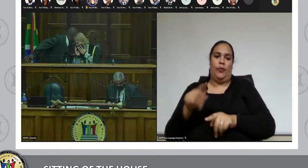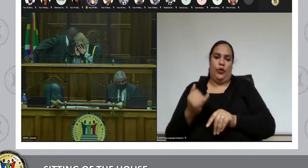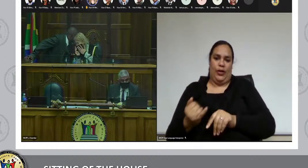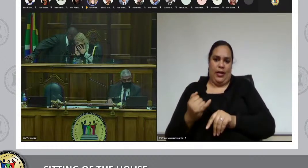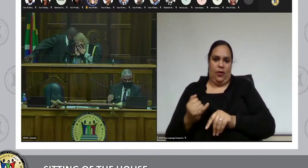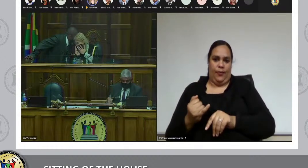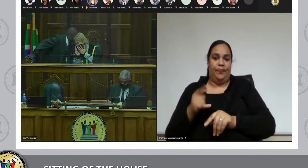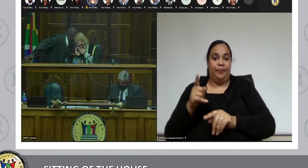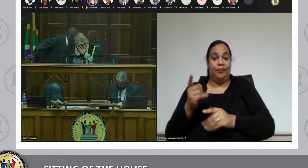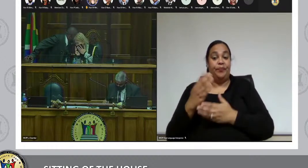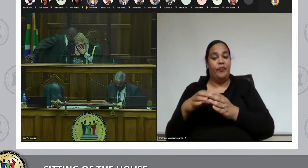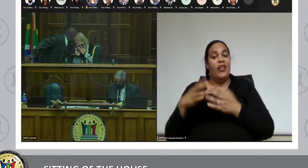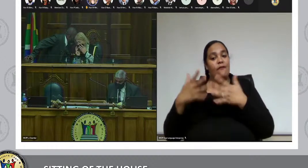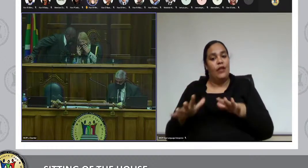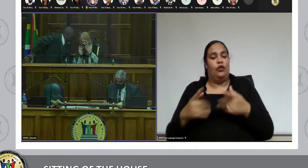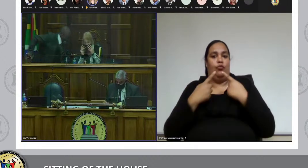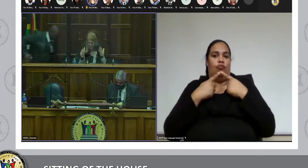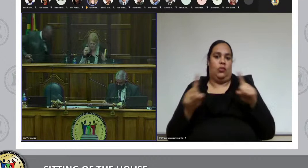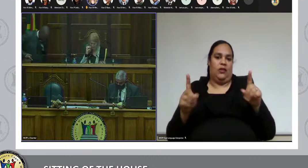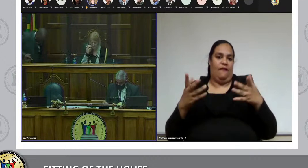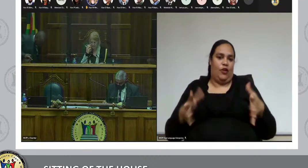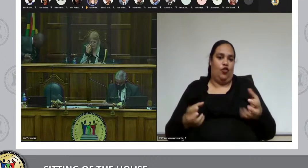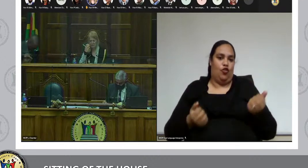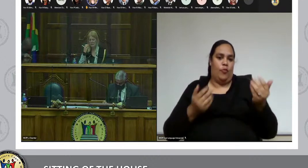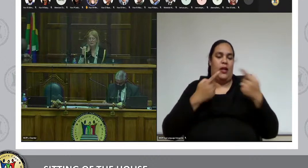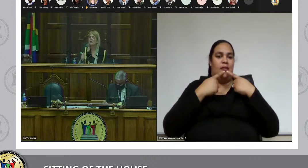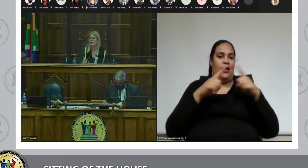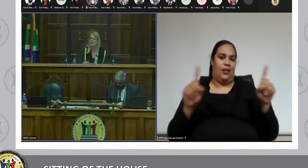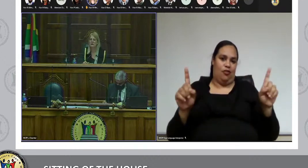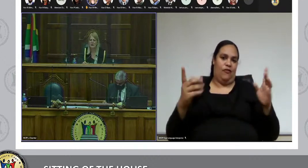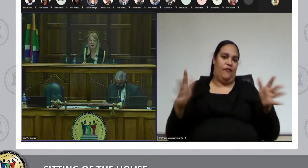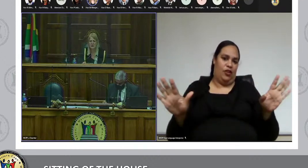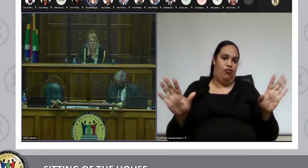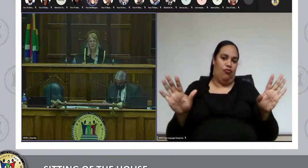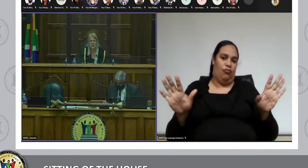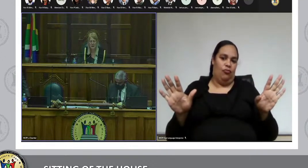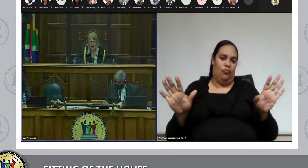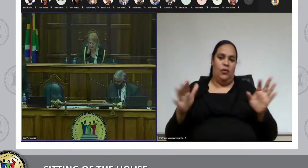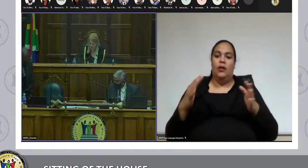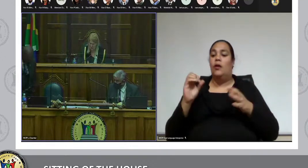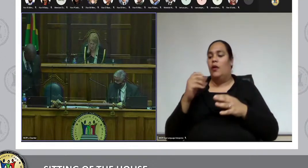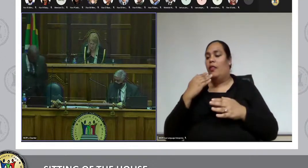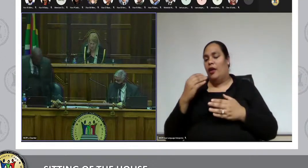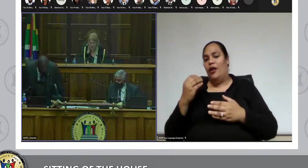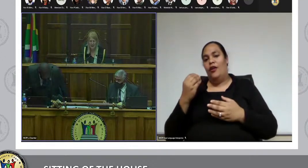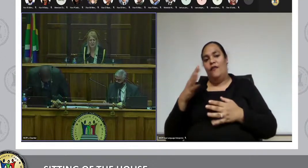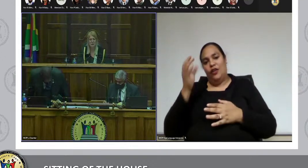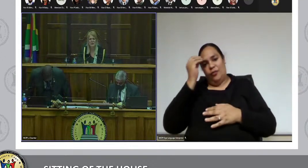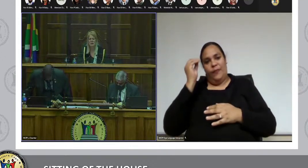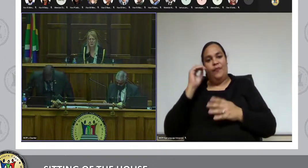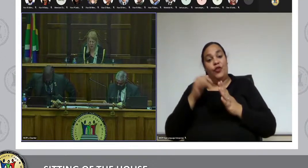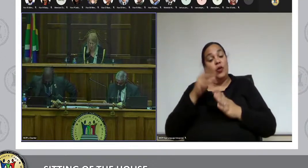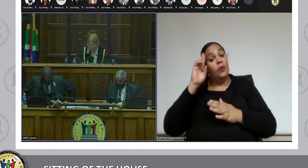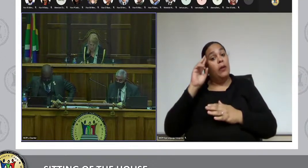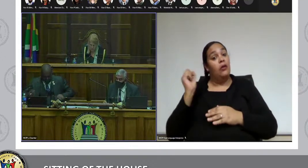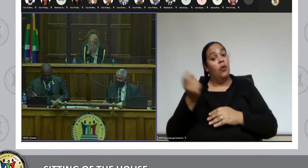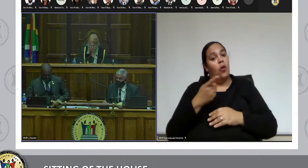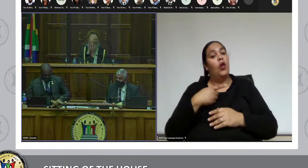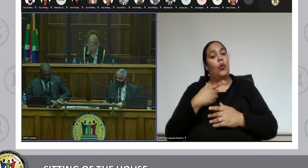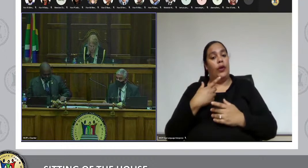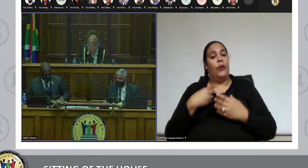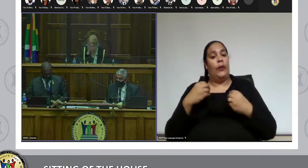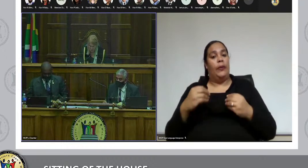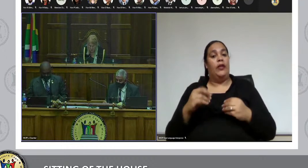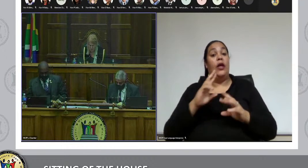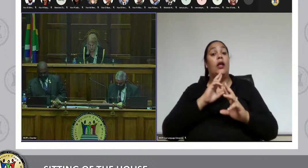moment. His party has had the opportunity to provide declarations. All right, thank you, noted. And just to remind everybody that we are dealing with